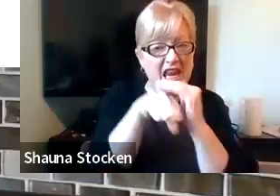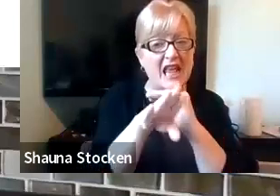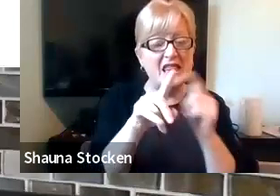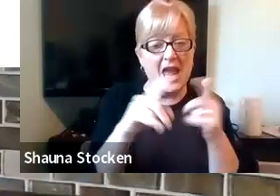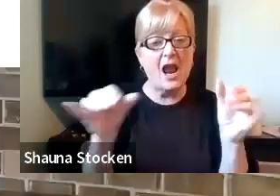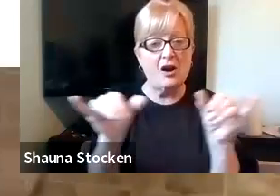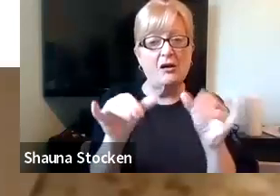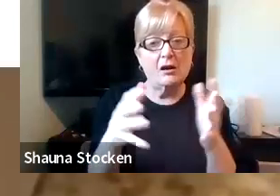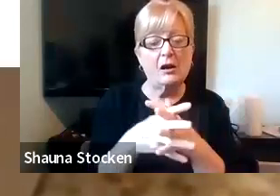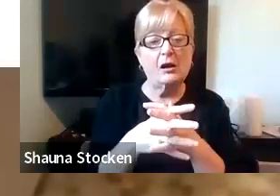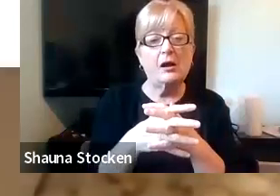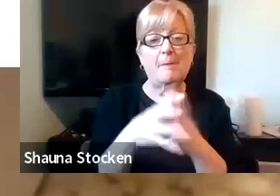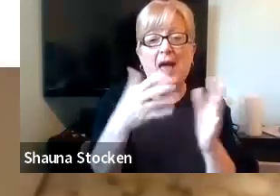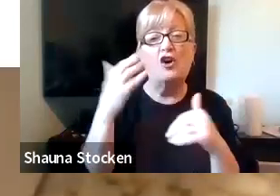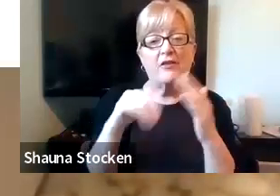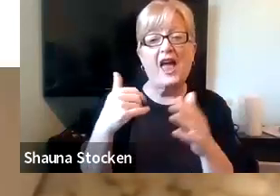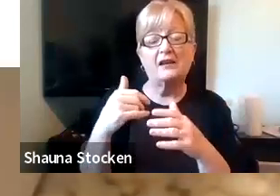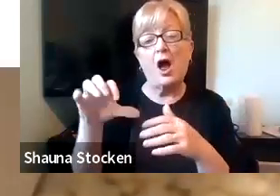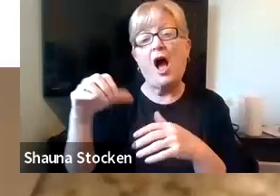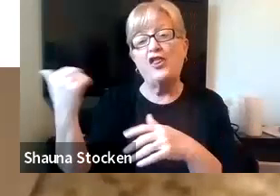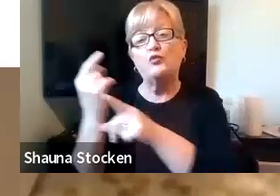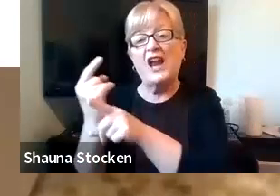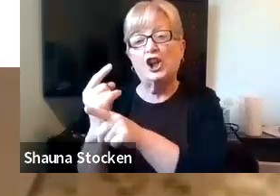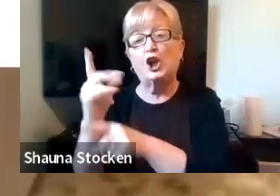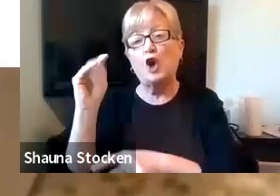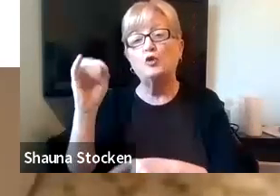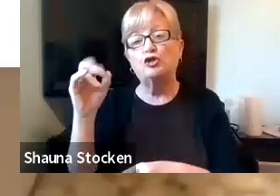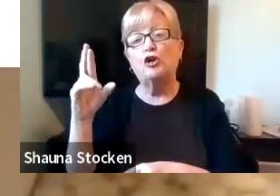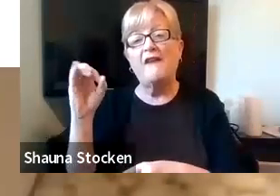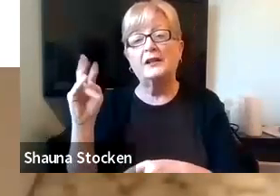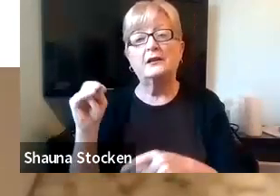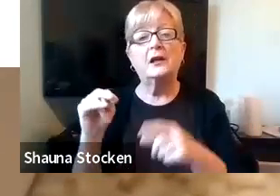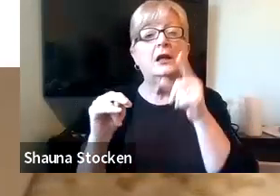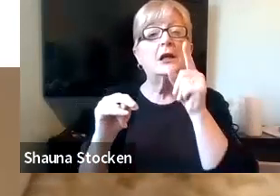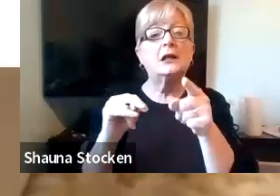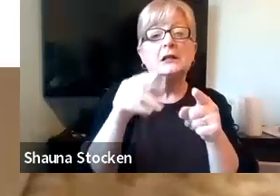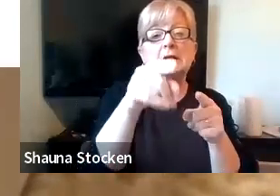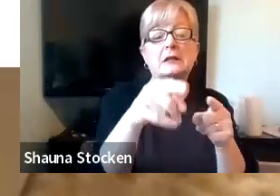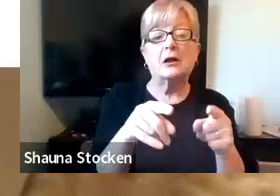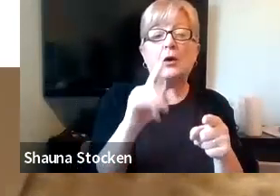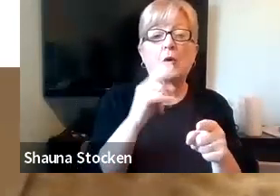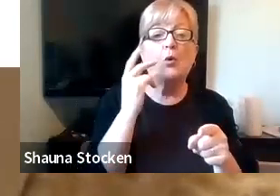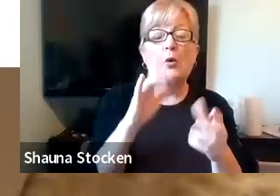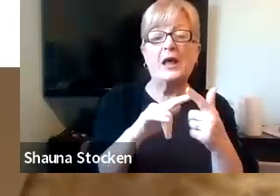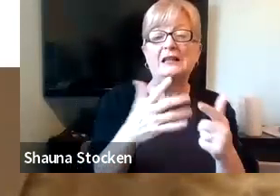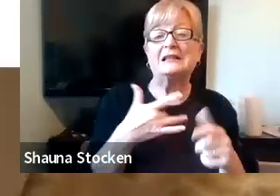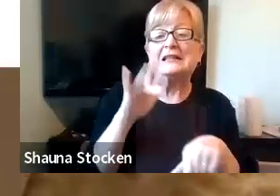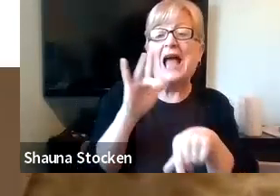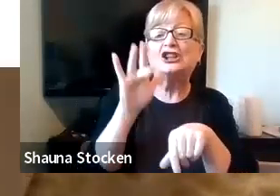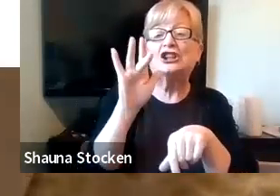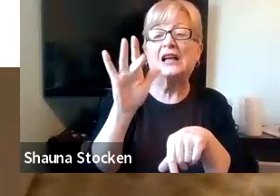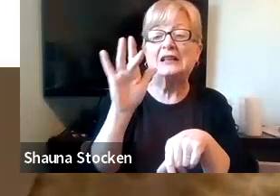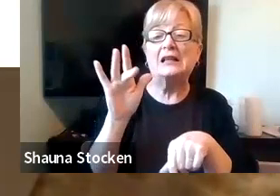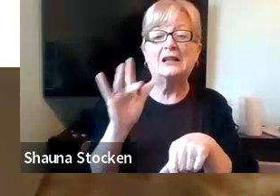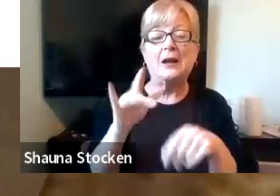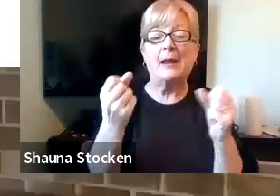And you'll see the interface here. It's kind of like a smartphone. It's a little rectangle, and it's all touch sensitive. So let's look at all the